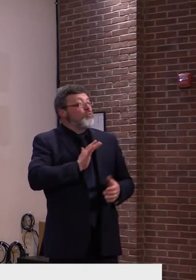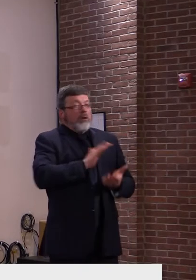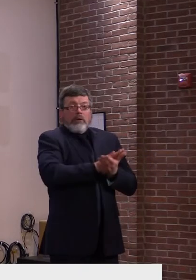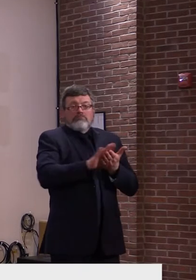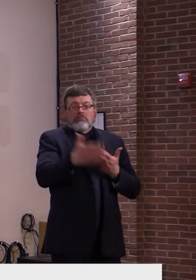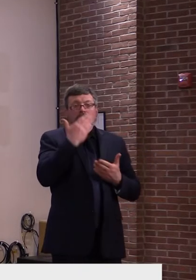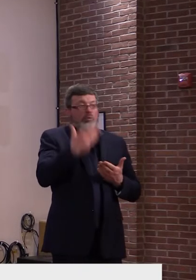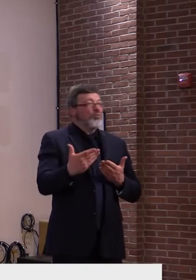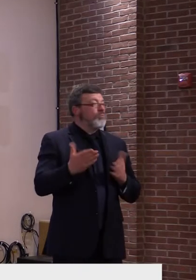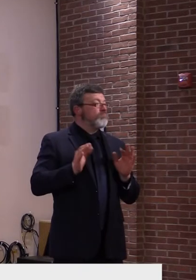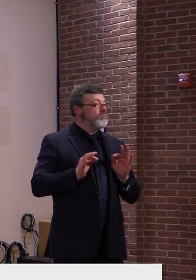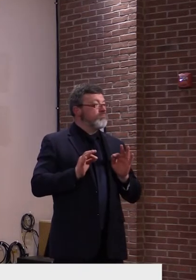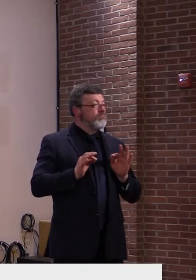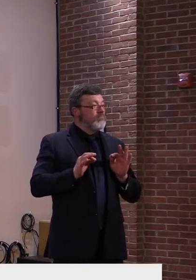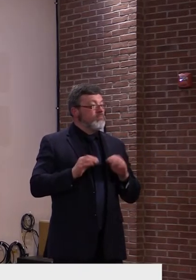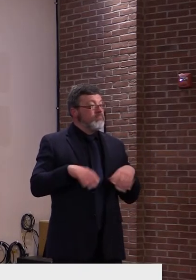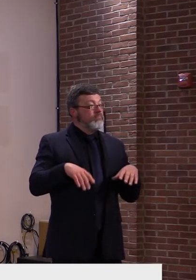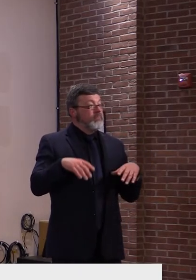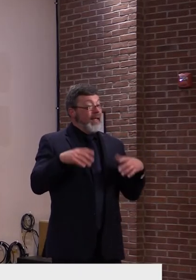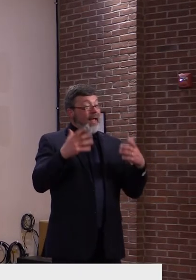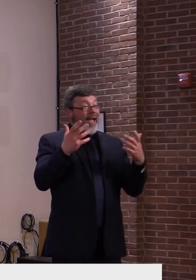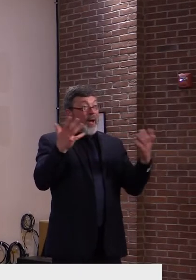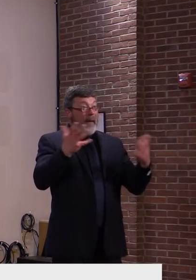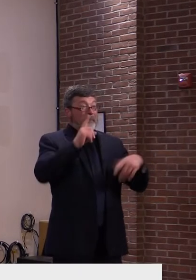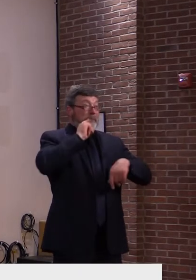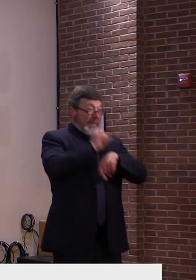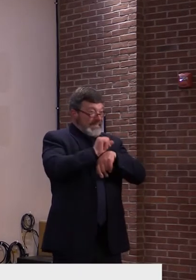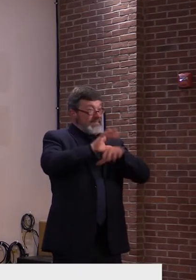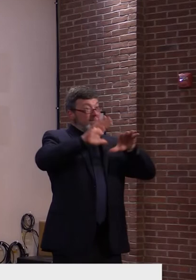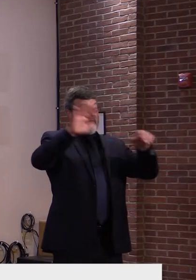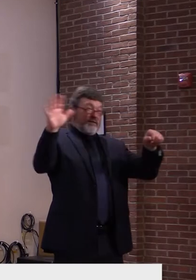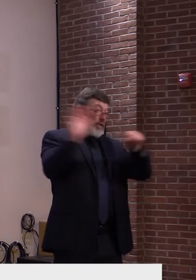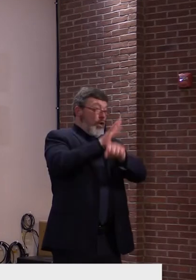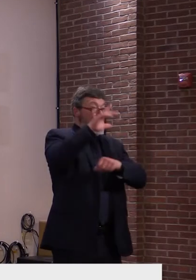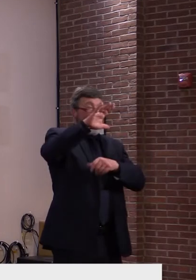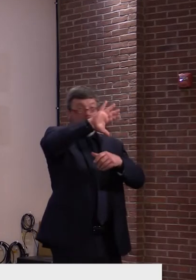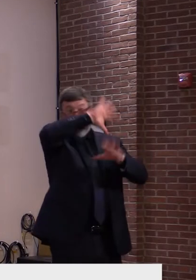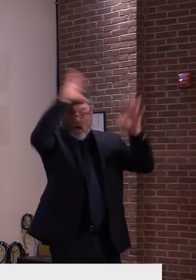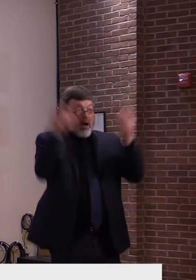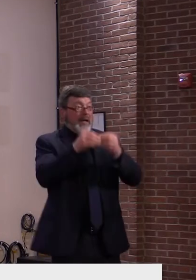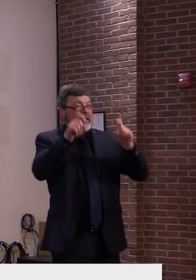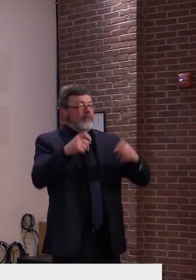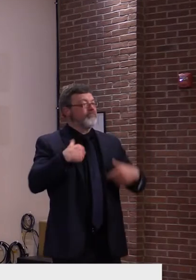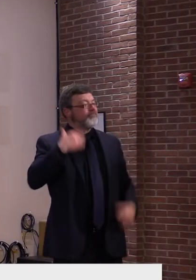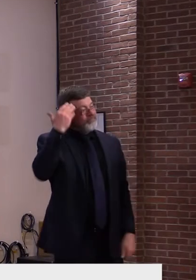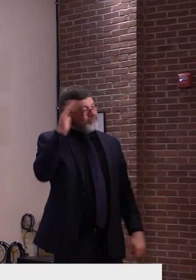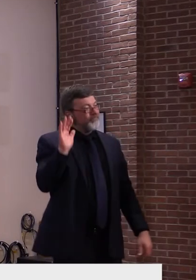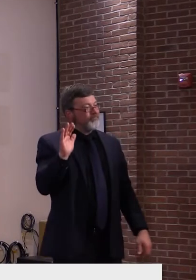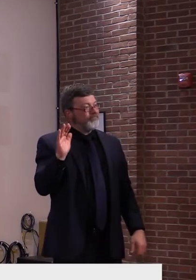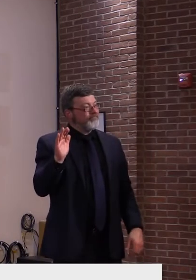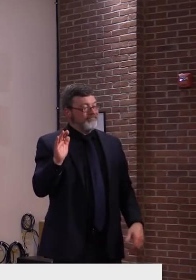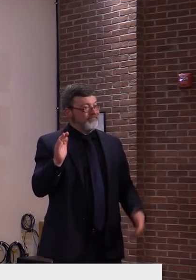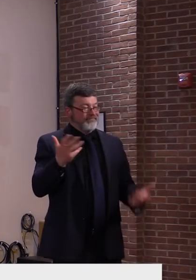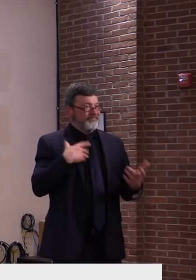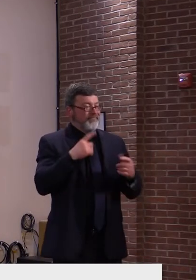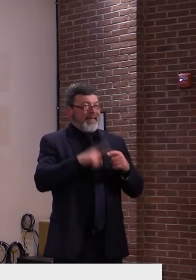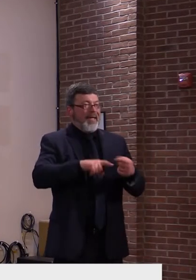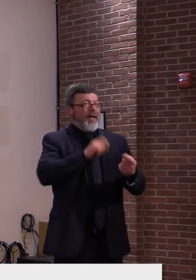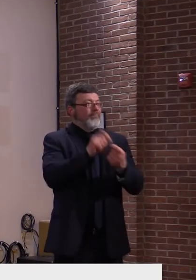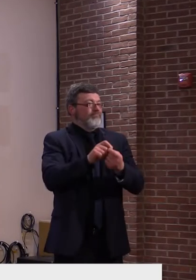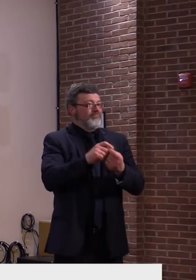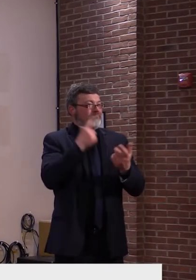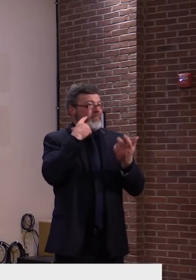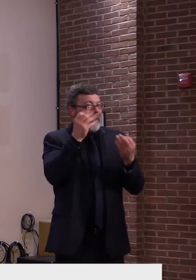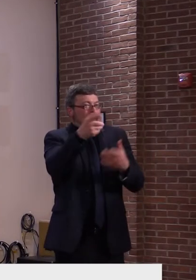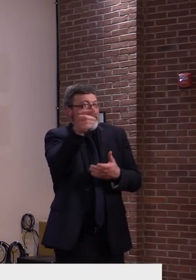numbers are and what proportion of people who are testing at home we're actually knowing the data. What concerns,